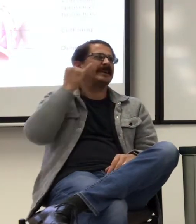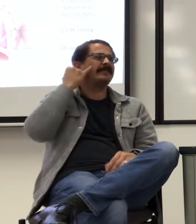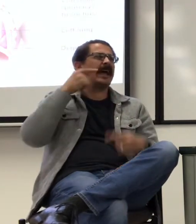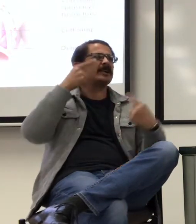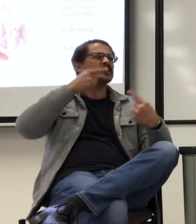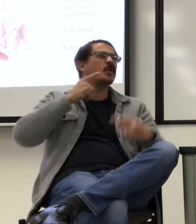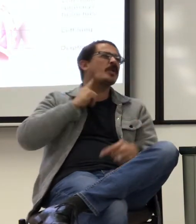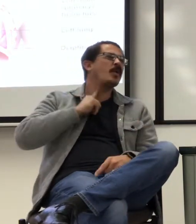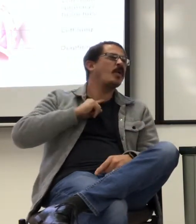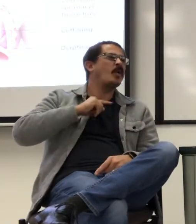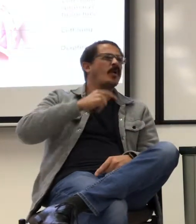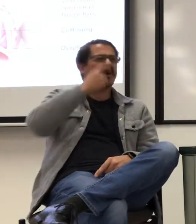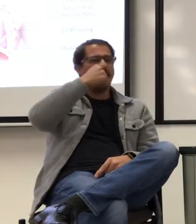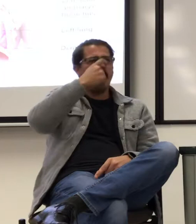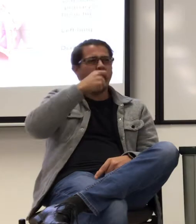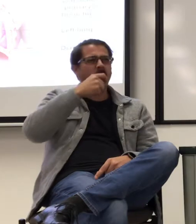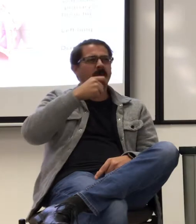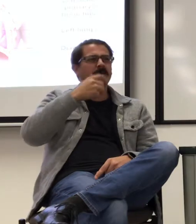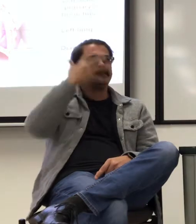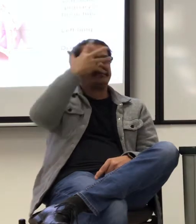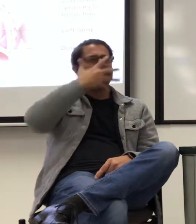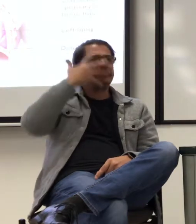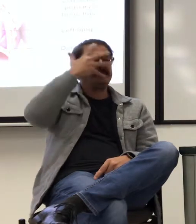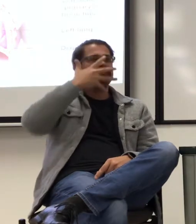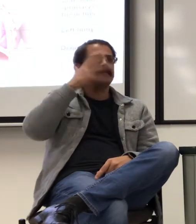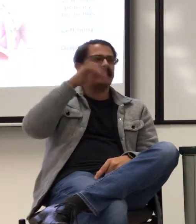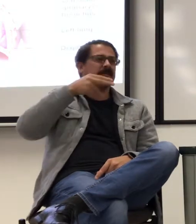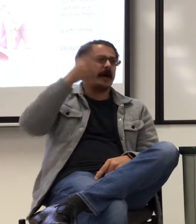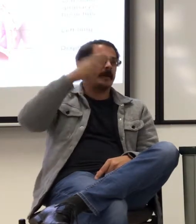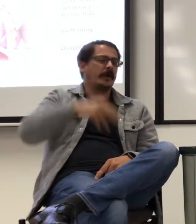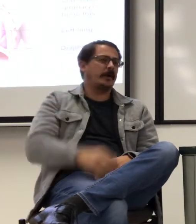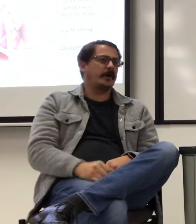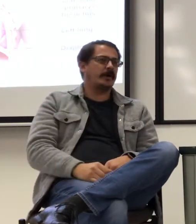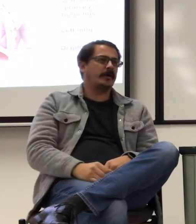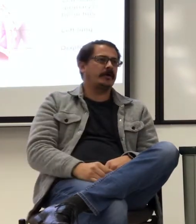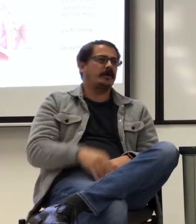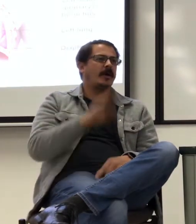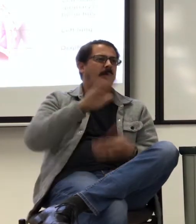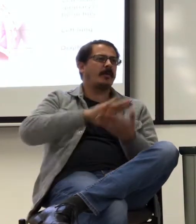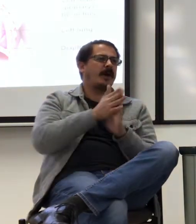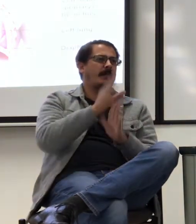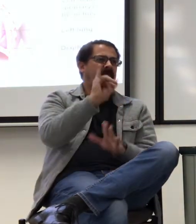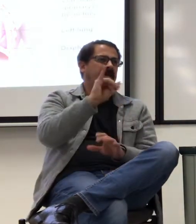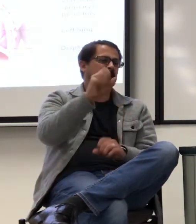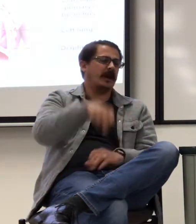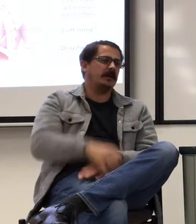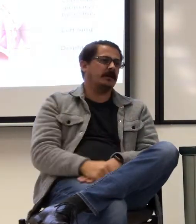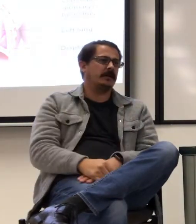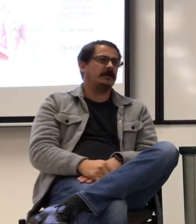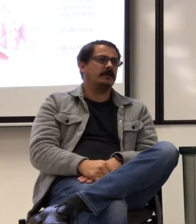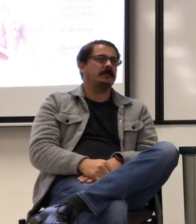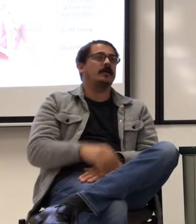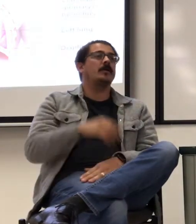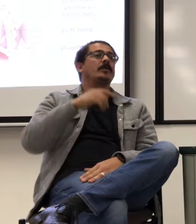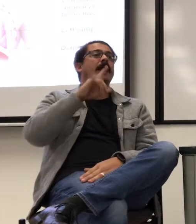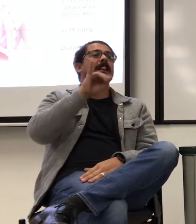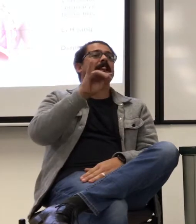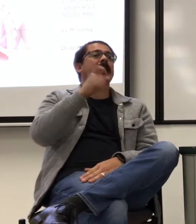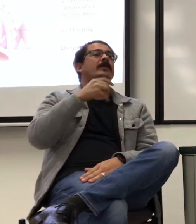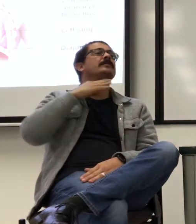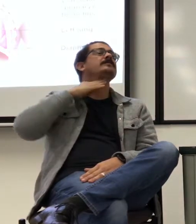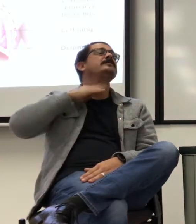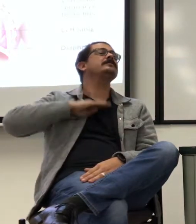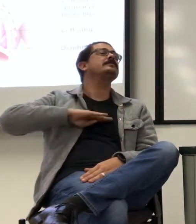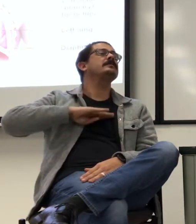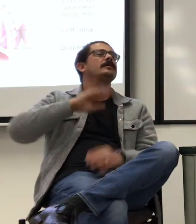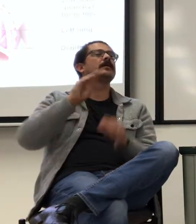cold, you know, those areas that get infected. Okay, now past the larynx are your